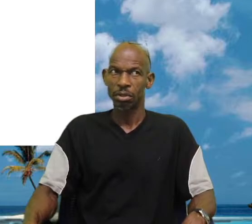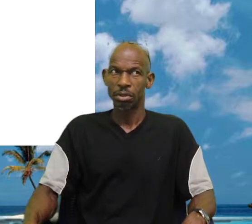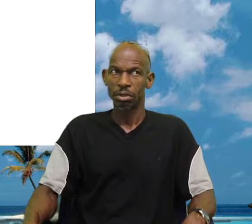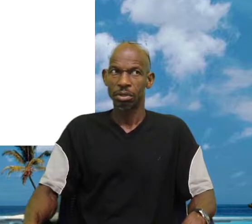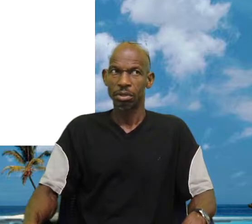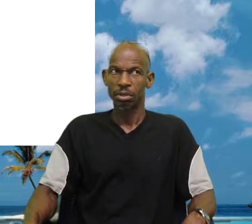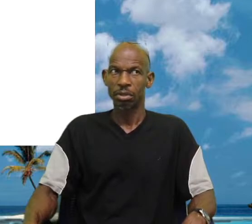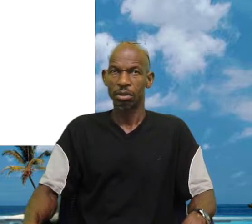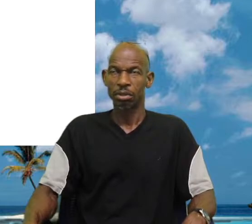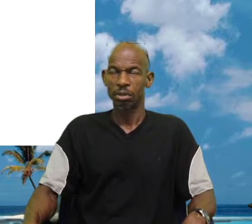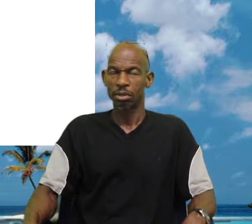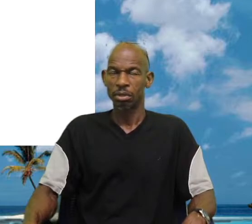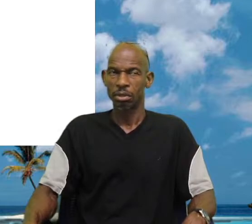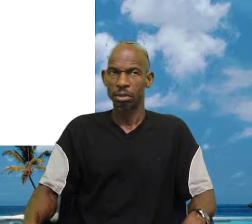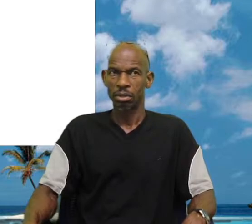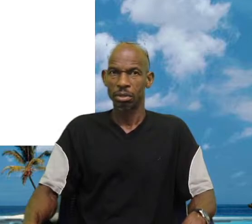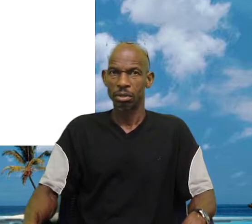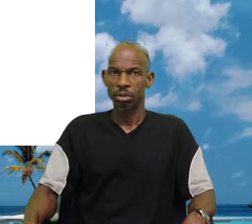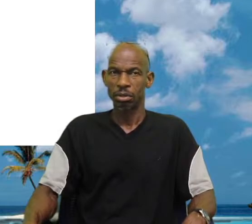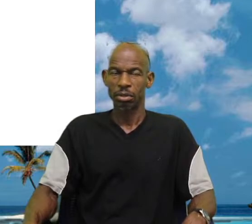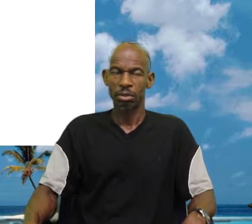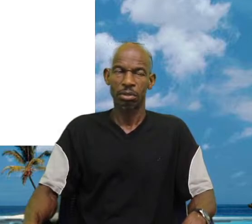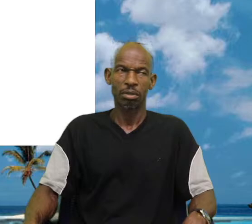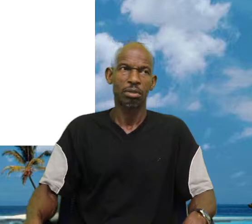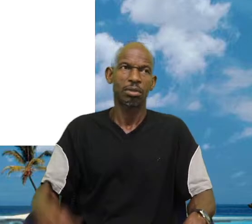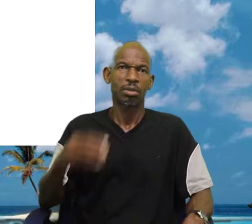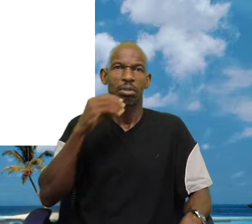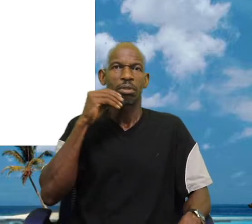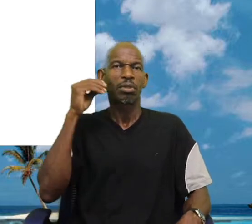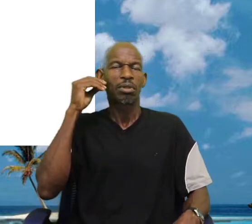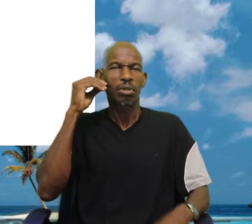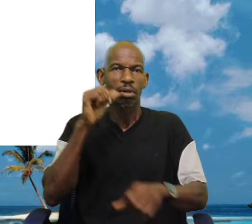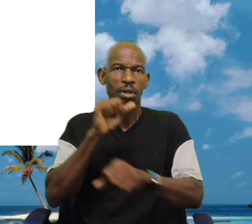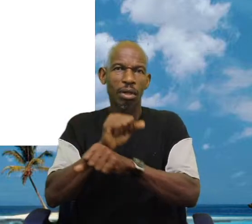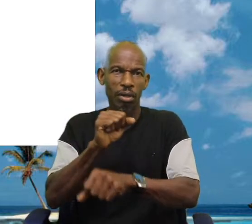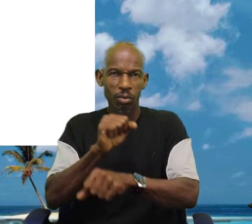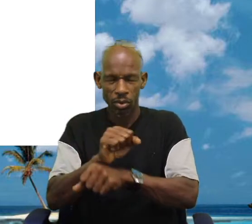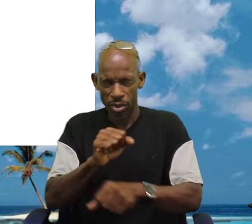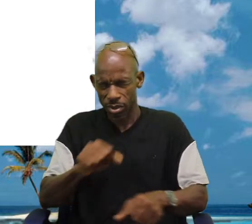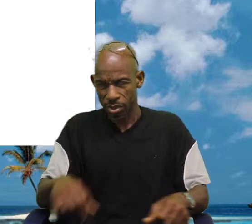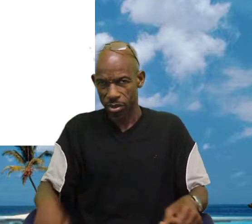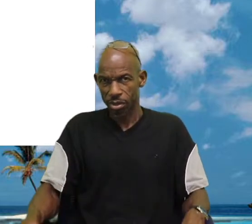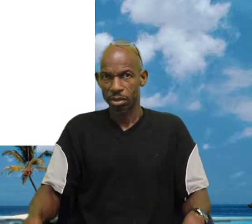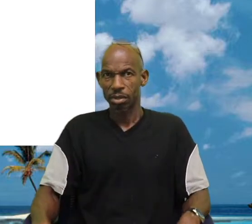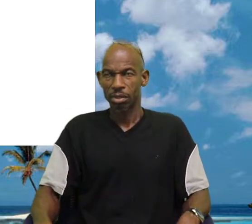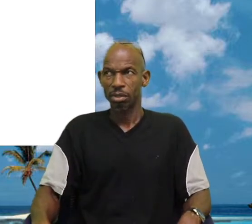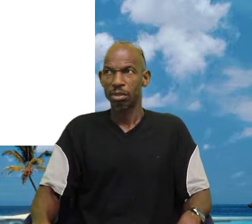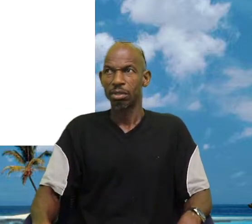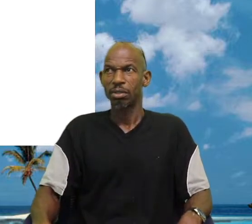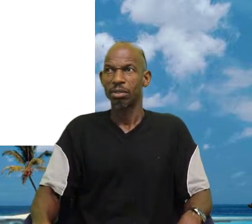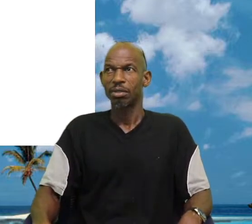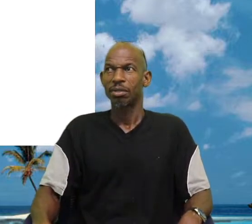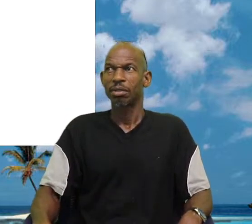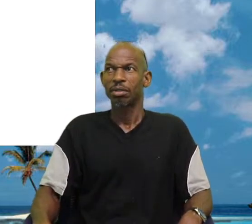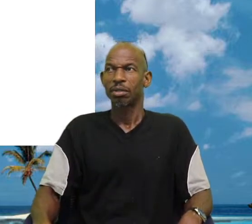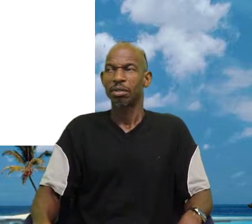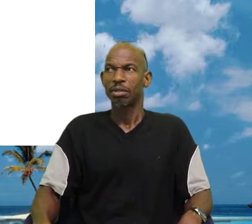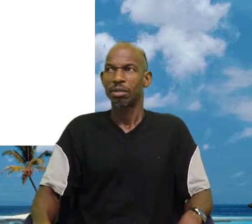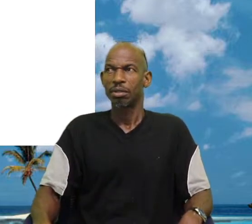And for home lesson, I want you to continue. We're going to I just want you to collect some adjectives.